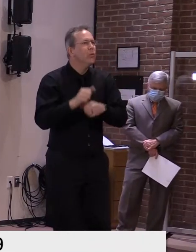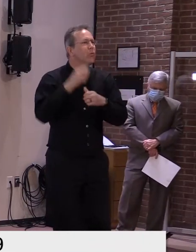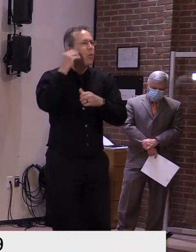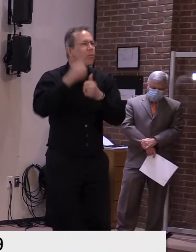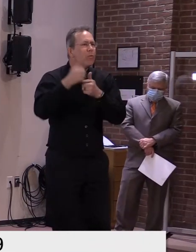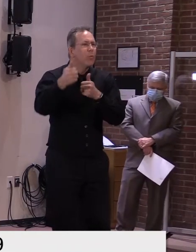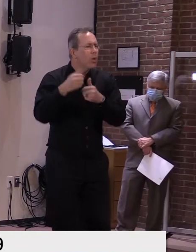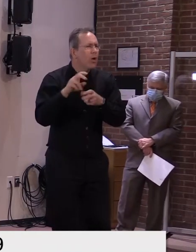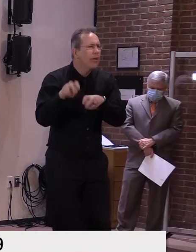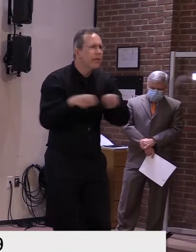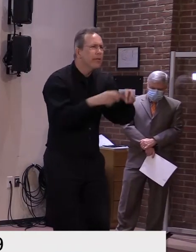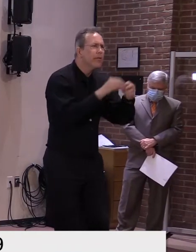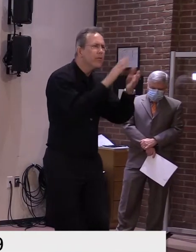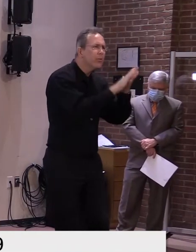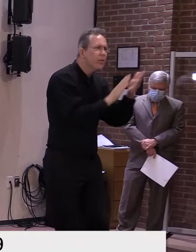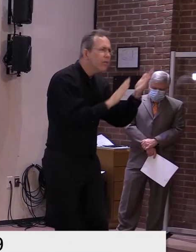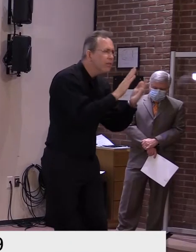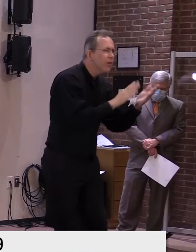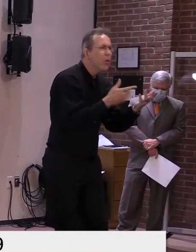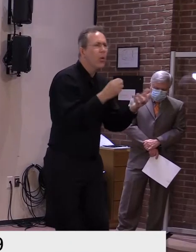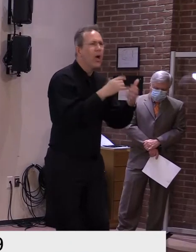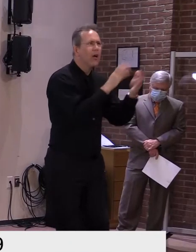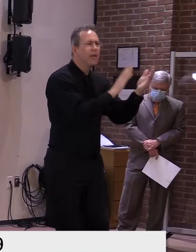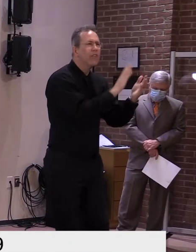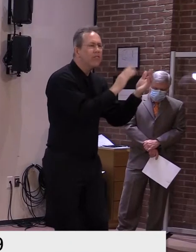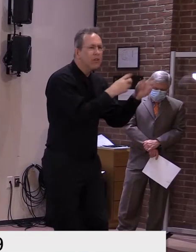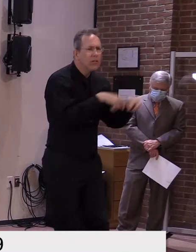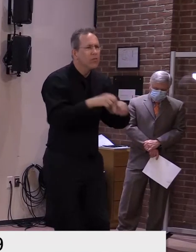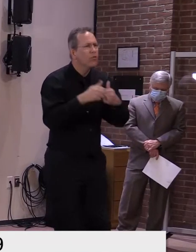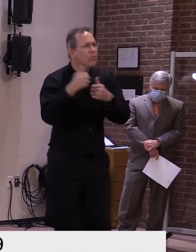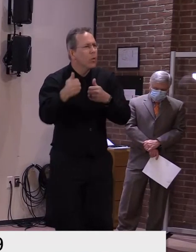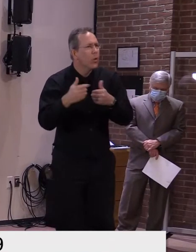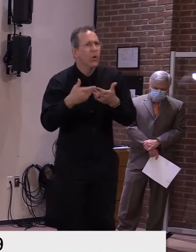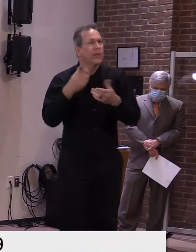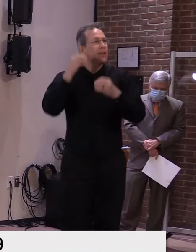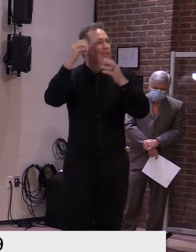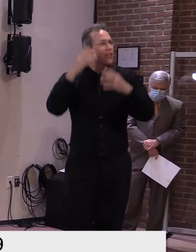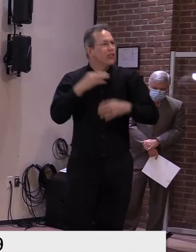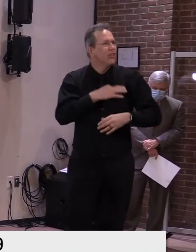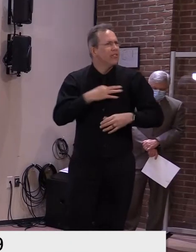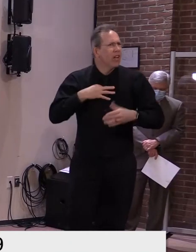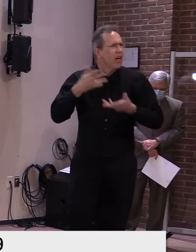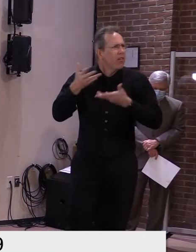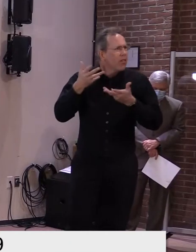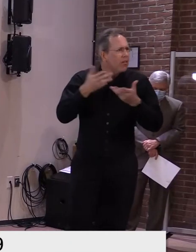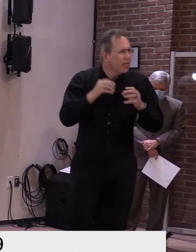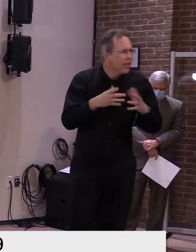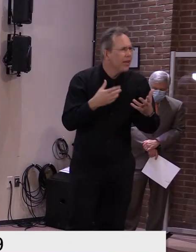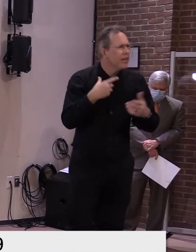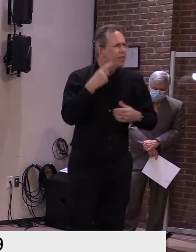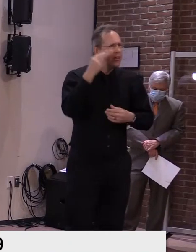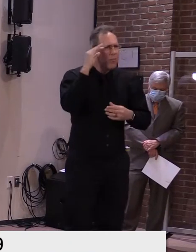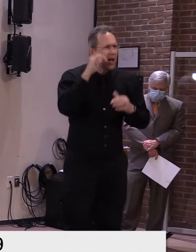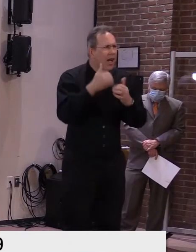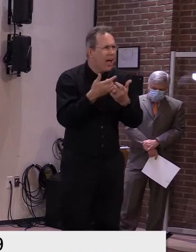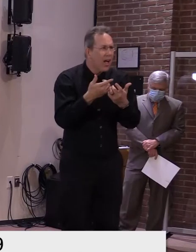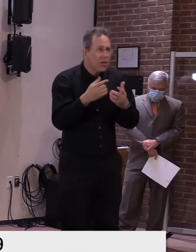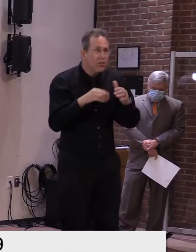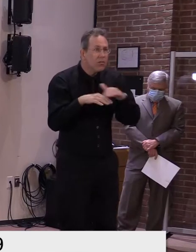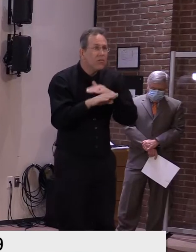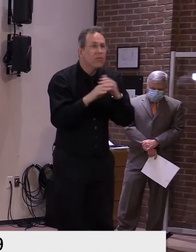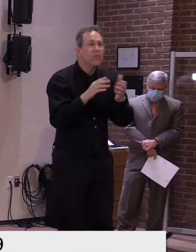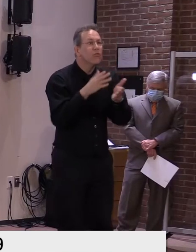and staff in their schools, sensitive and well thought out supports for reentry into full-time school and life, and more education on